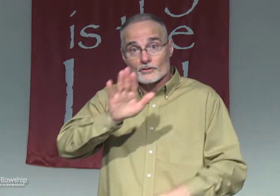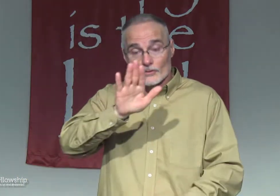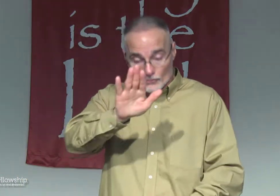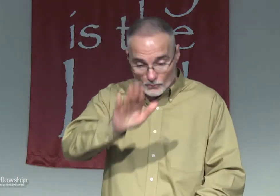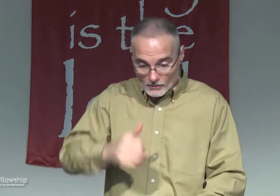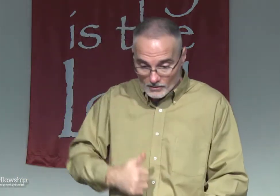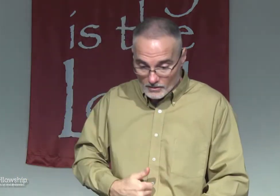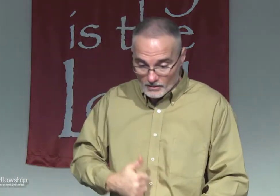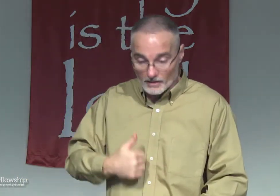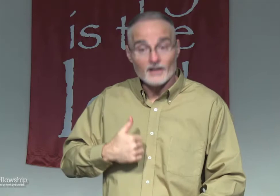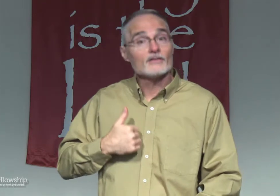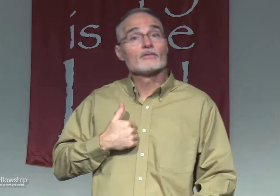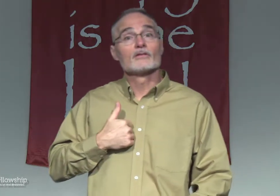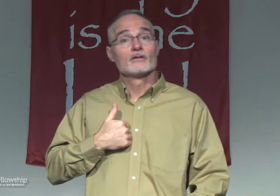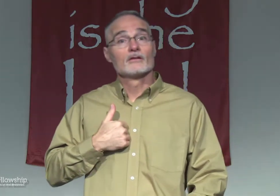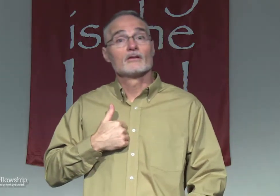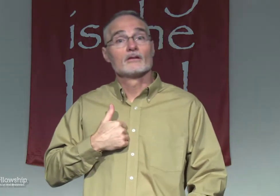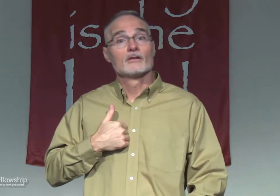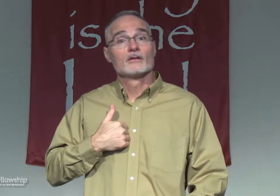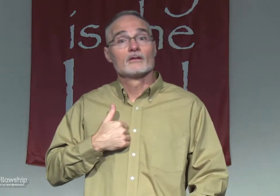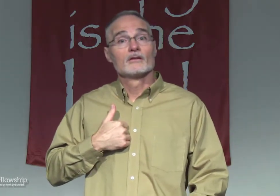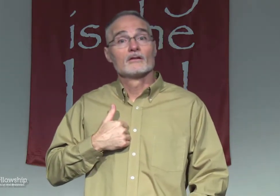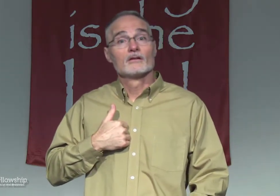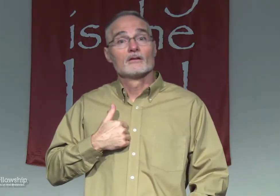God will judge your life.